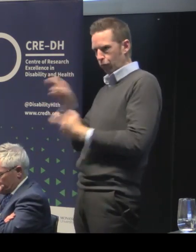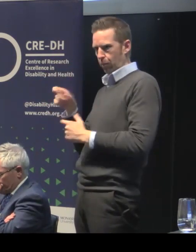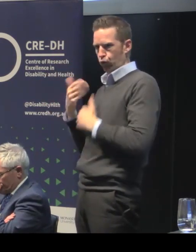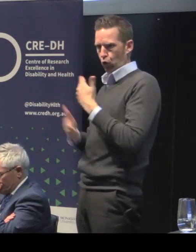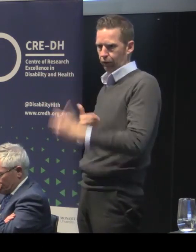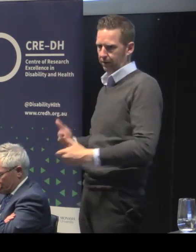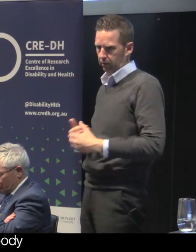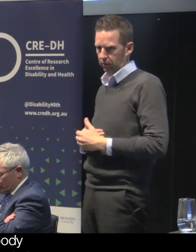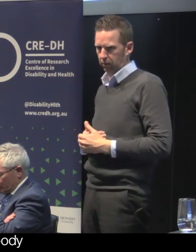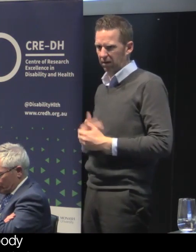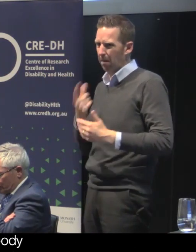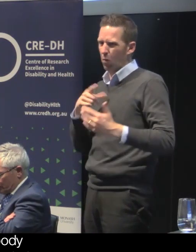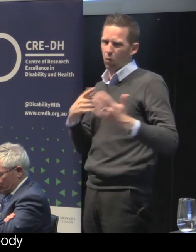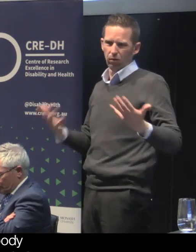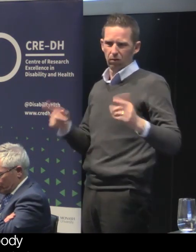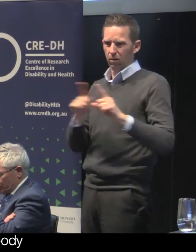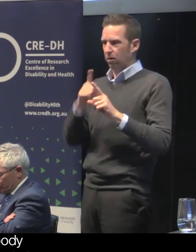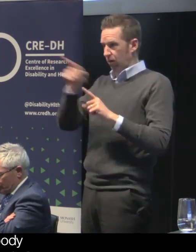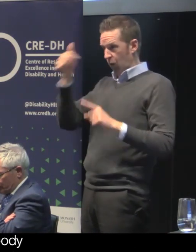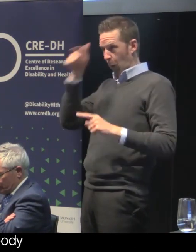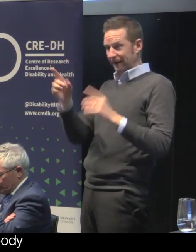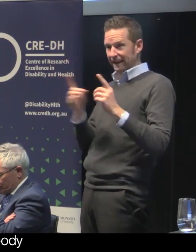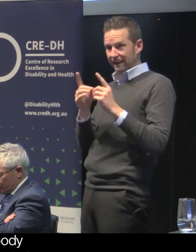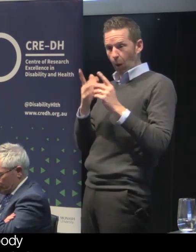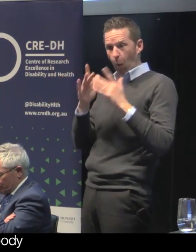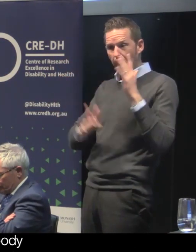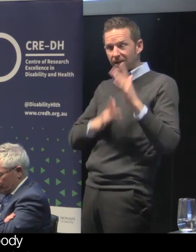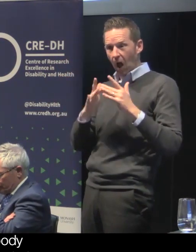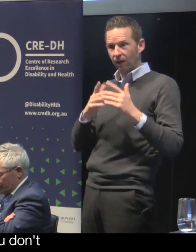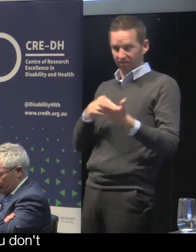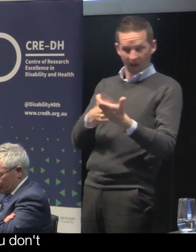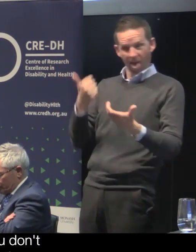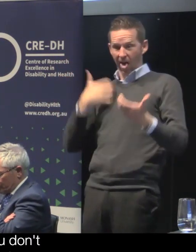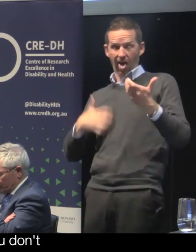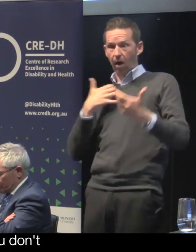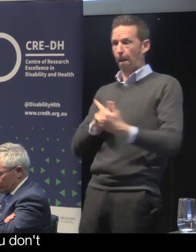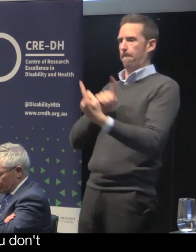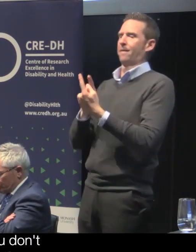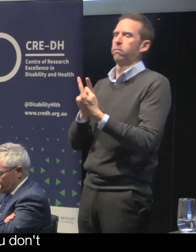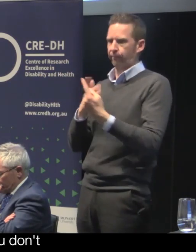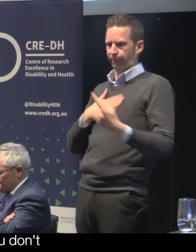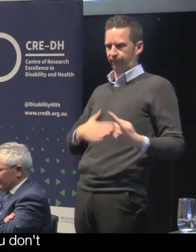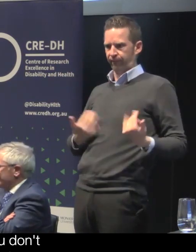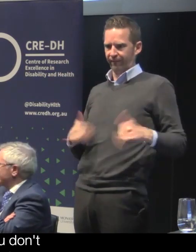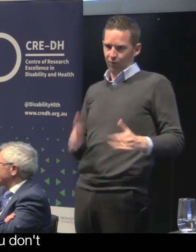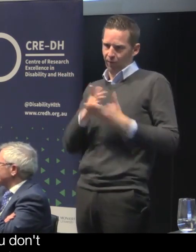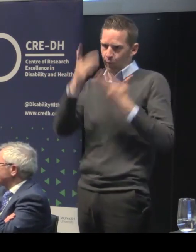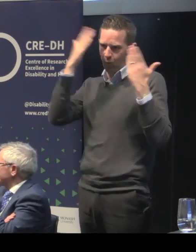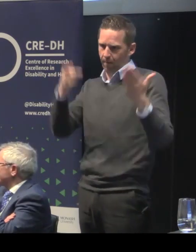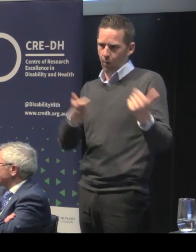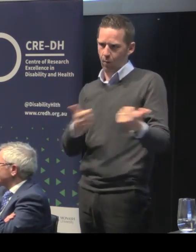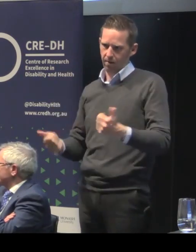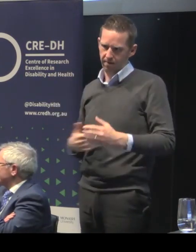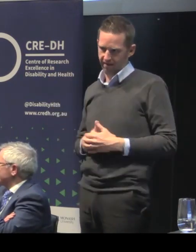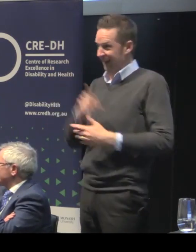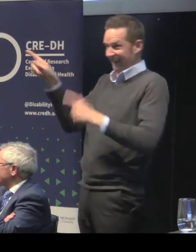it's all very well, as we've, anybody who's done a dating website, you know, until you meet them, you know, you don't really know if you fancy them.